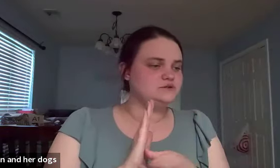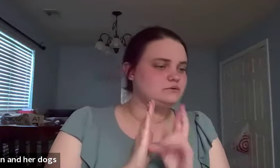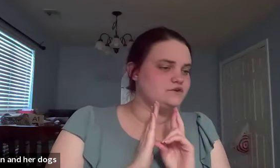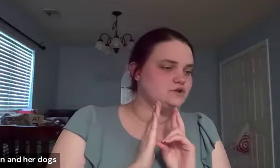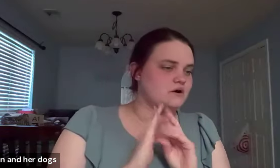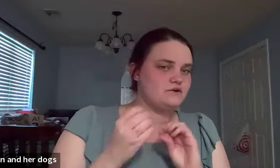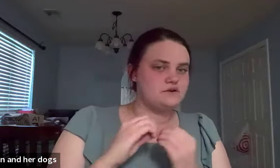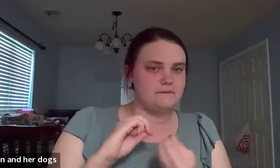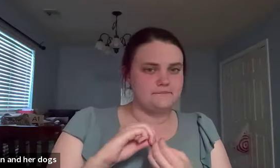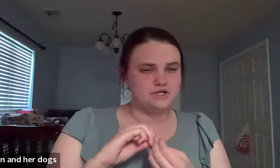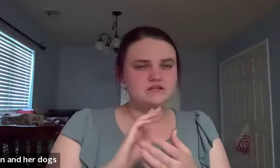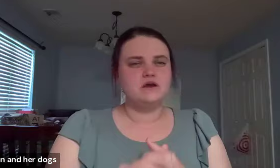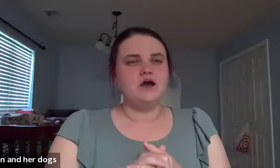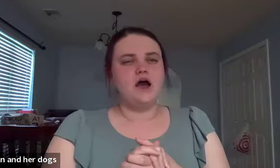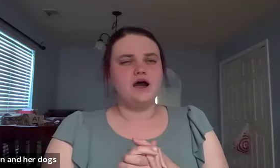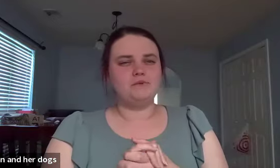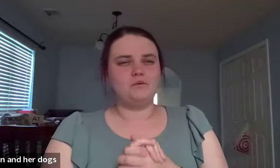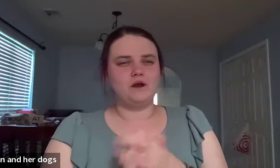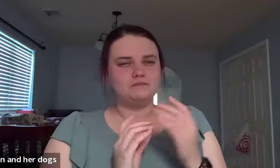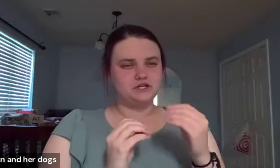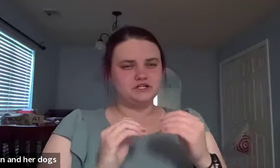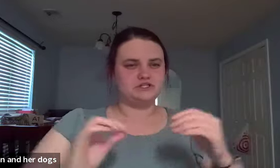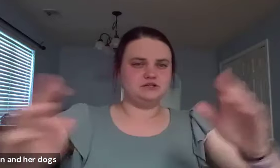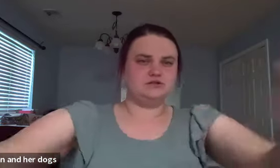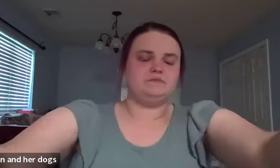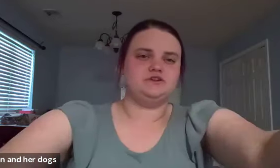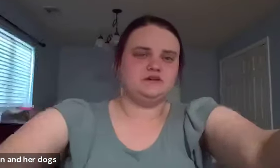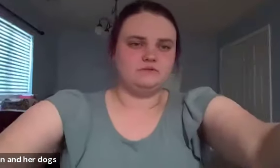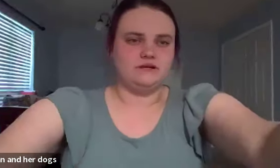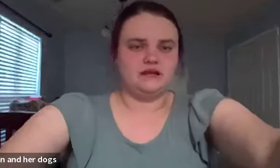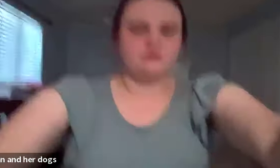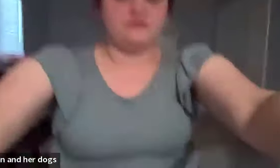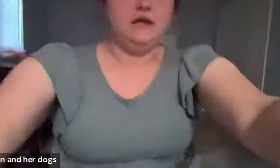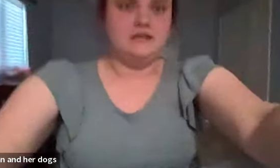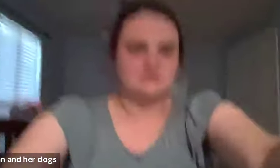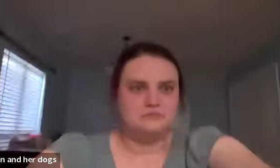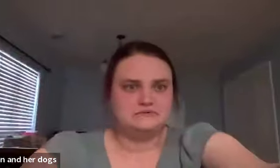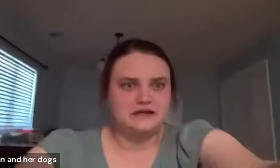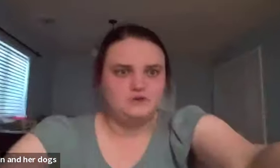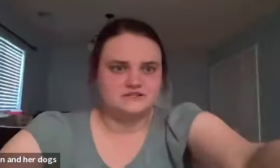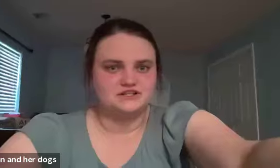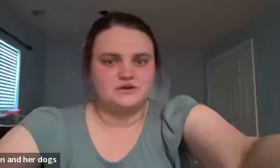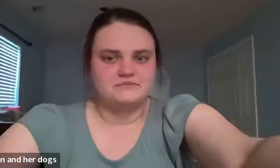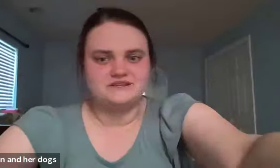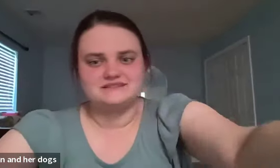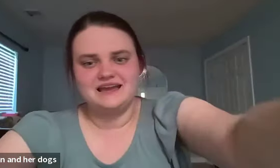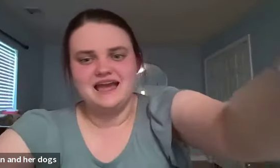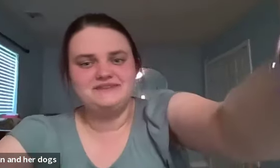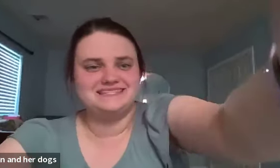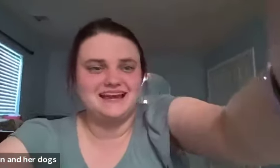do a review of our numbers. What I'm going to do, I've been trying to re-angle this. Oops, I knew I was going to drop this. I have it